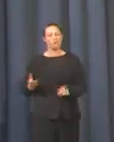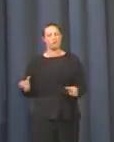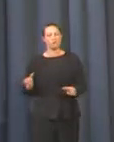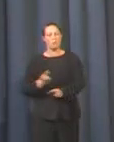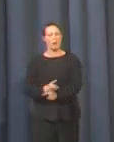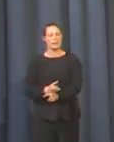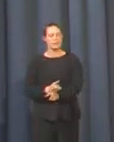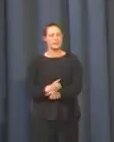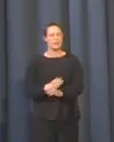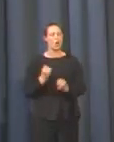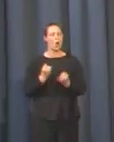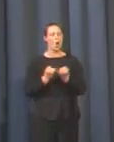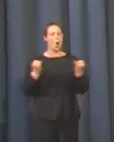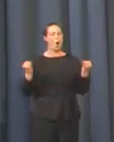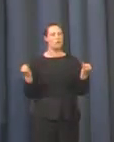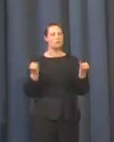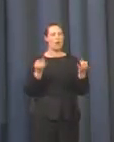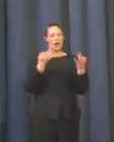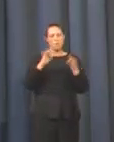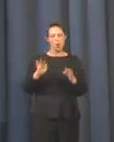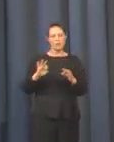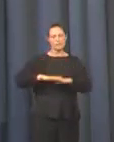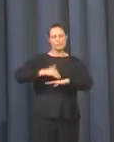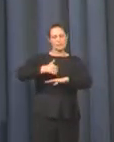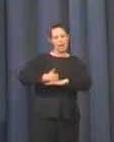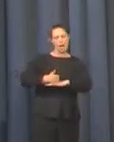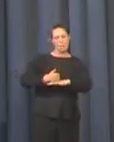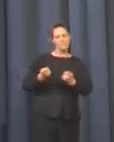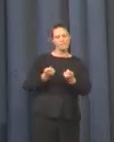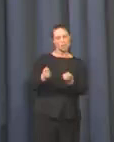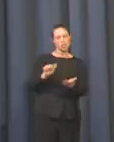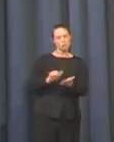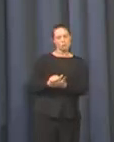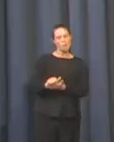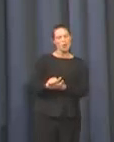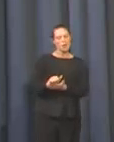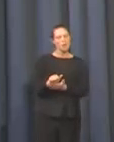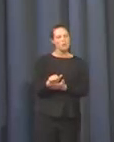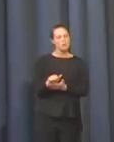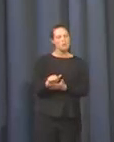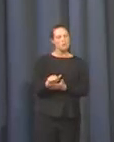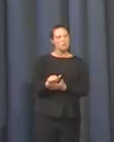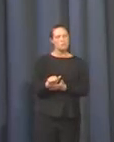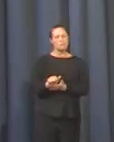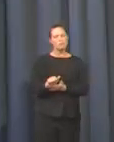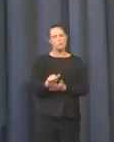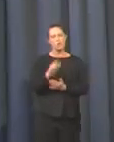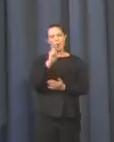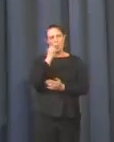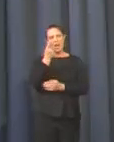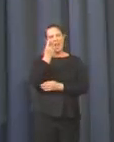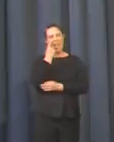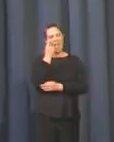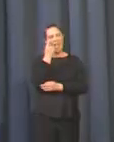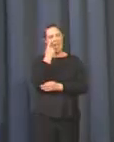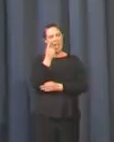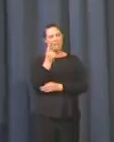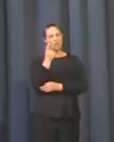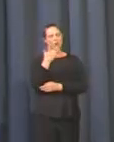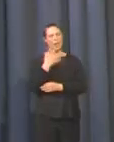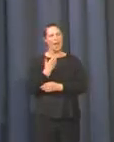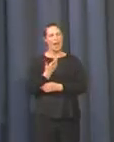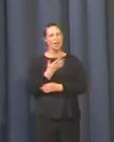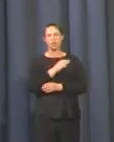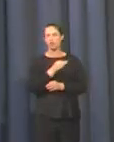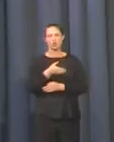monitors are in place and functioning properly, that we should be able to start looking at lifting that do not